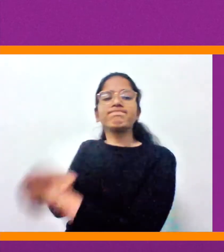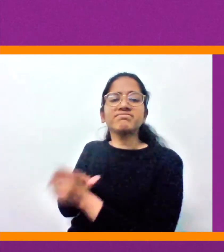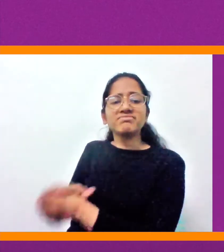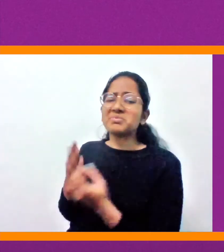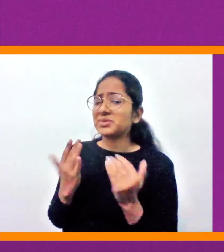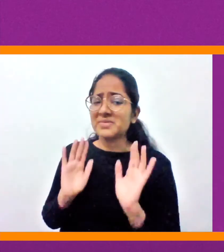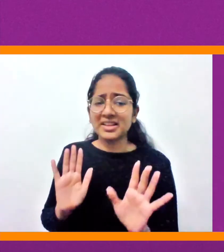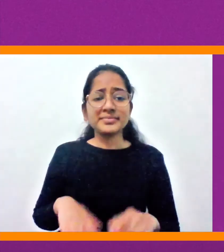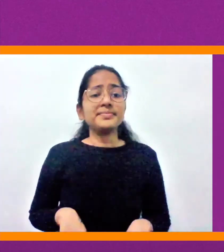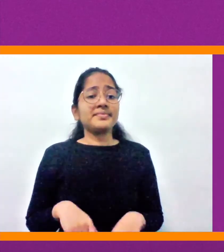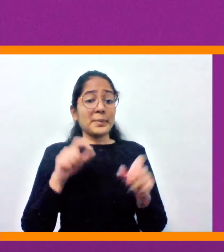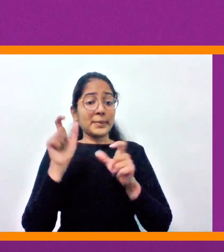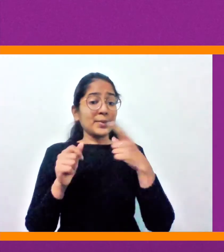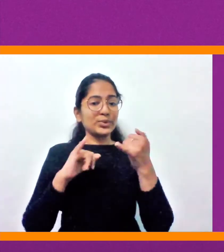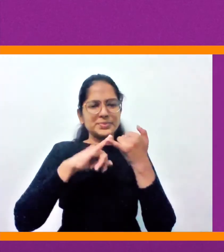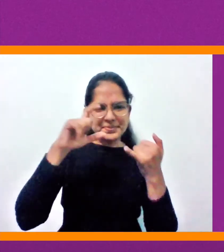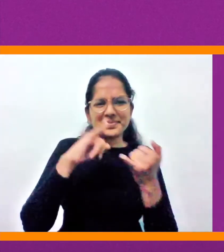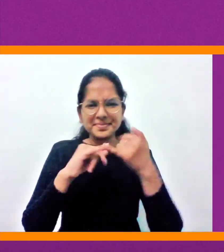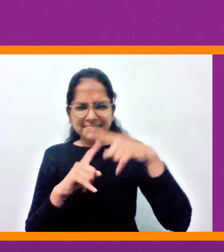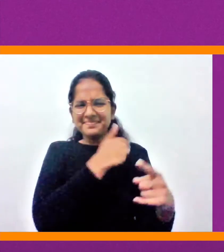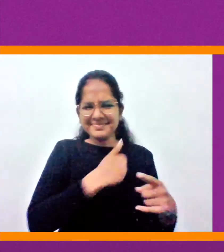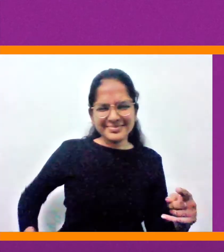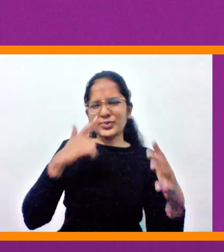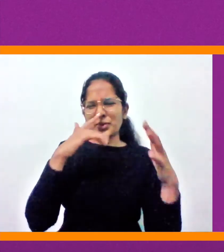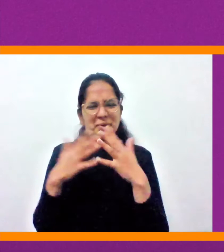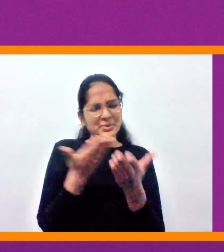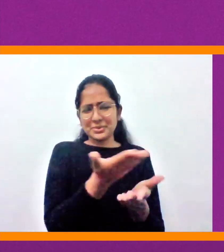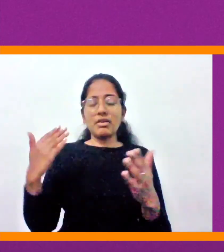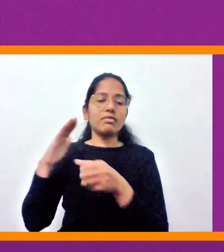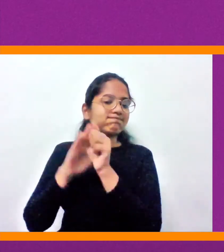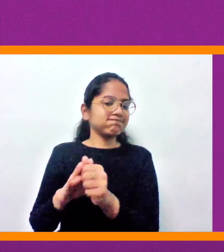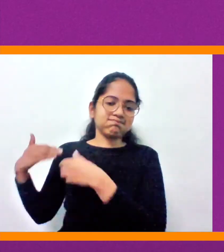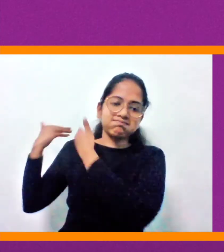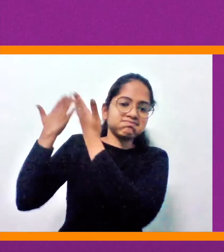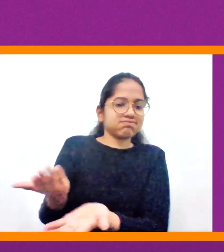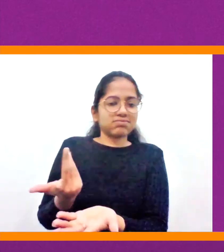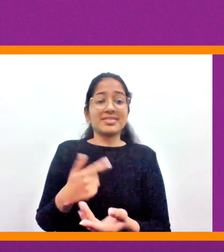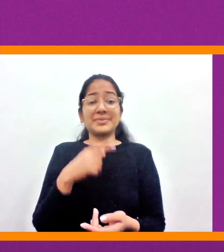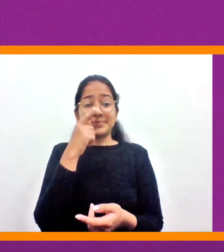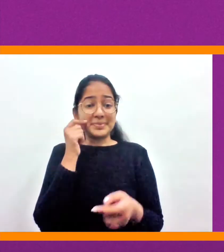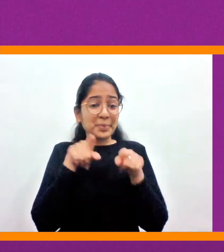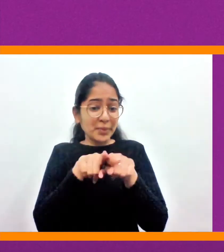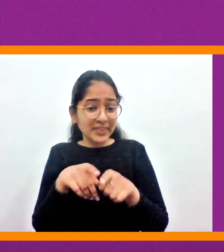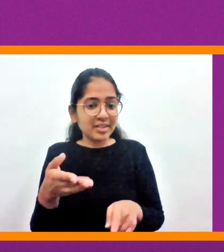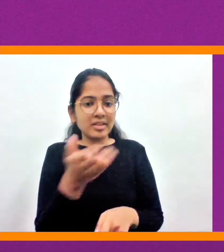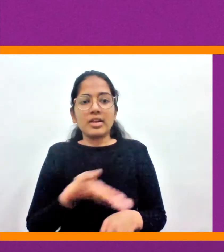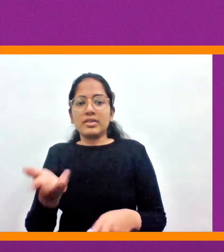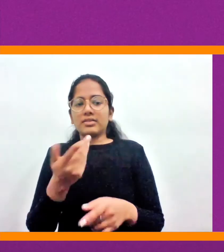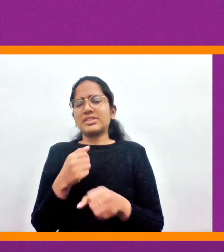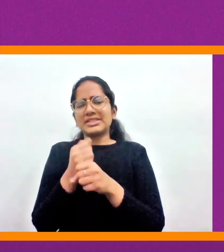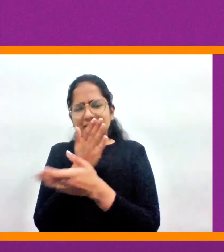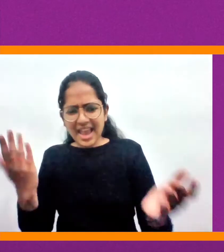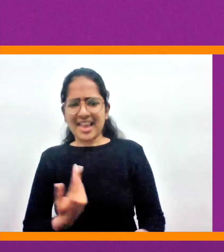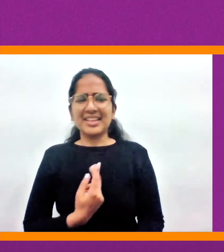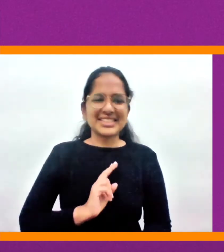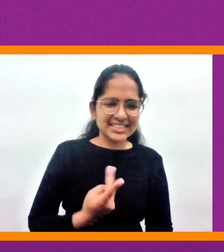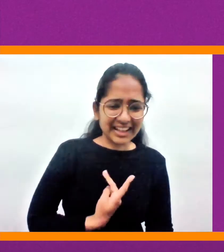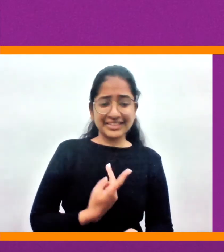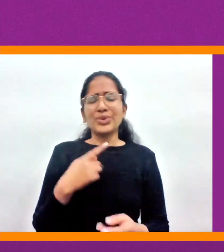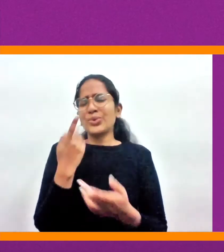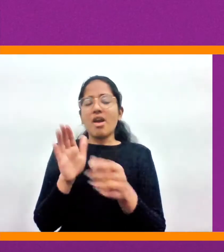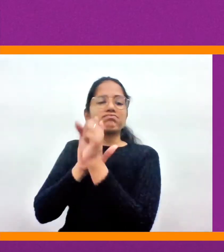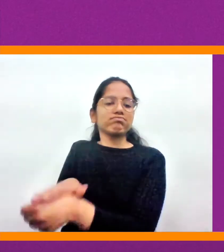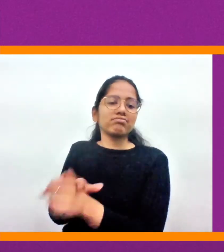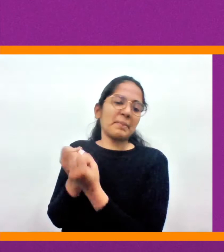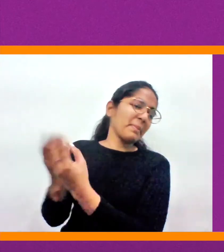examination of consent involves understanding the many ways in which structural identities generate violence and as a result complicate